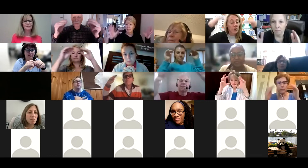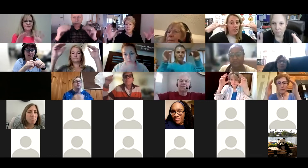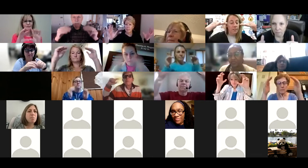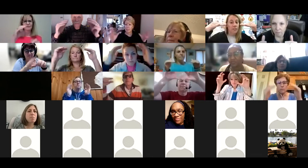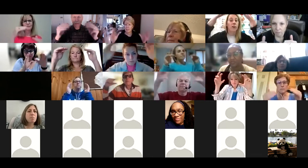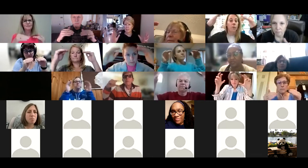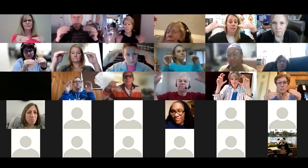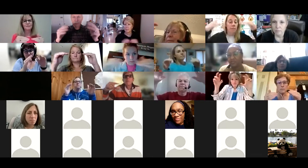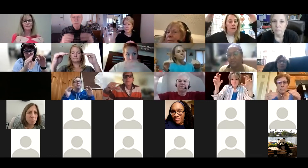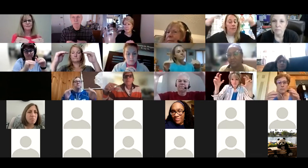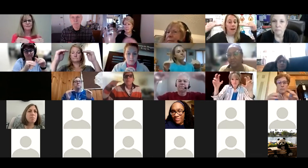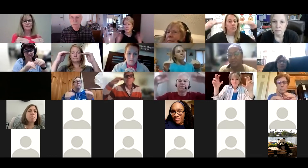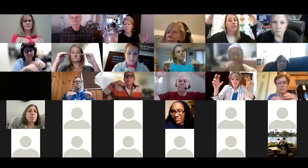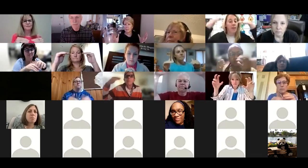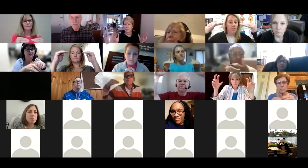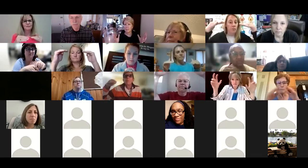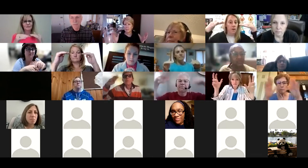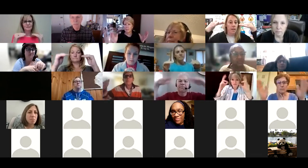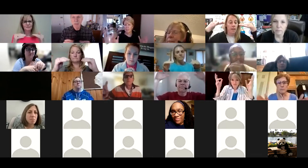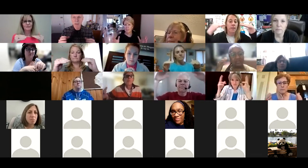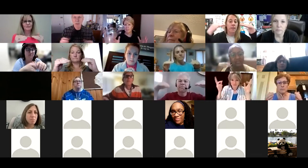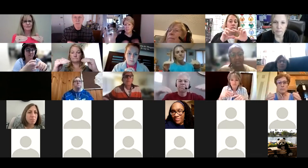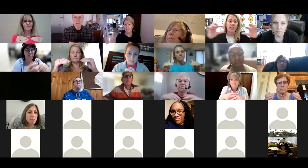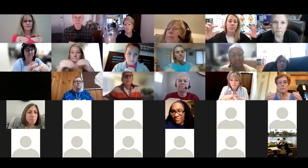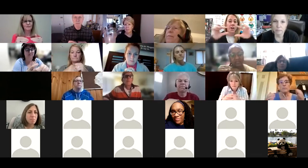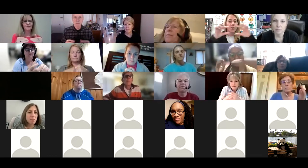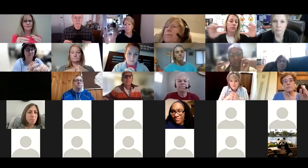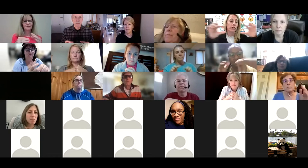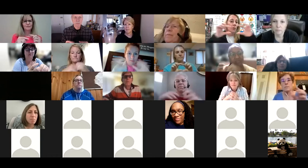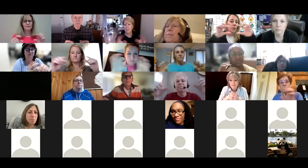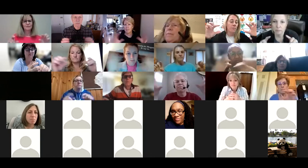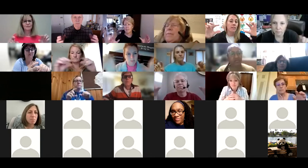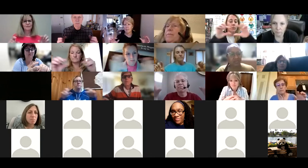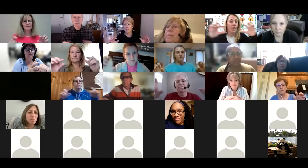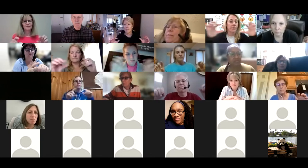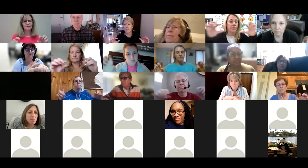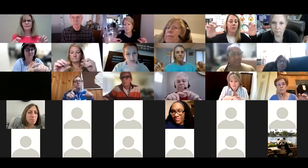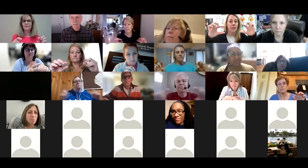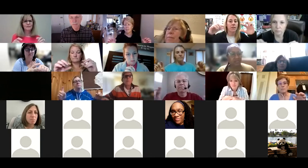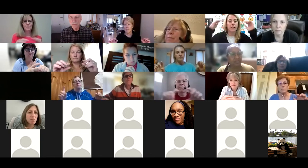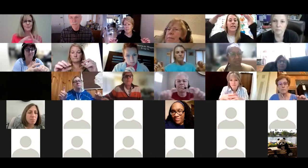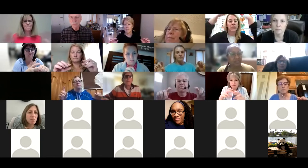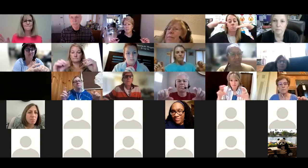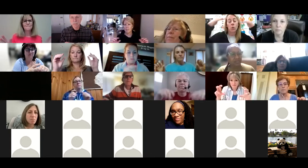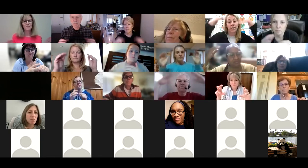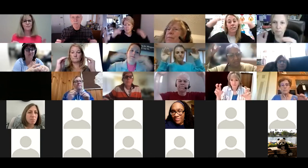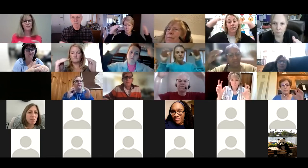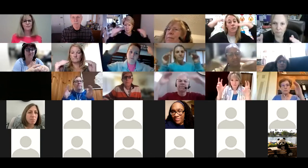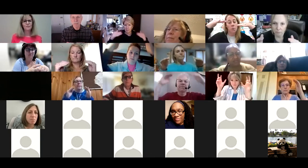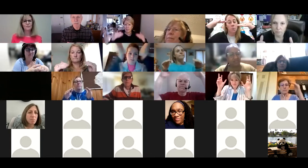sentences are going to be about that story. So kind of start with your triple whammy, see what that topic is, and give some more details about